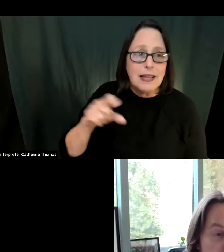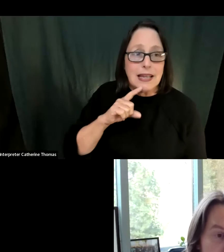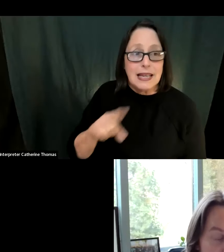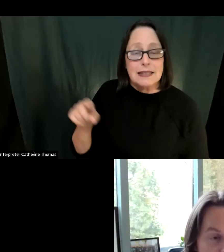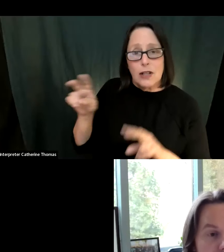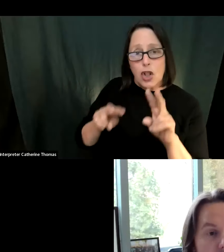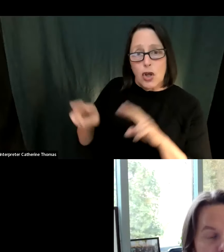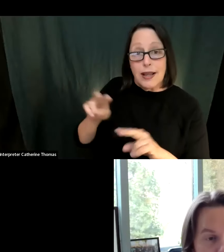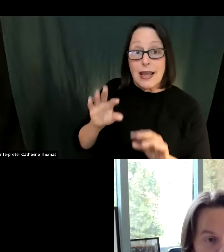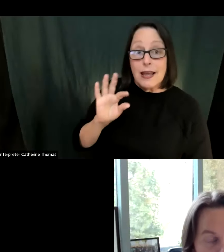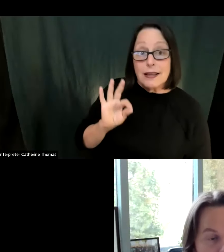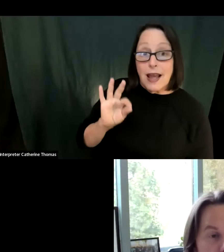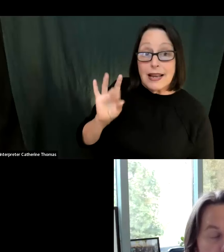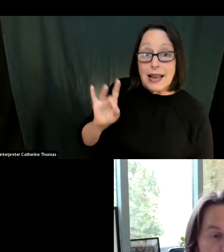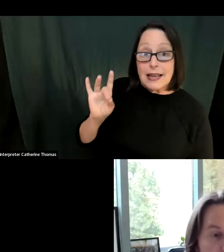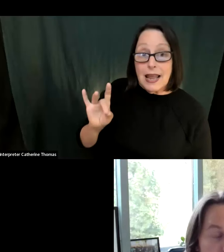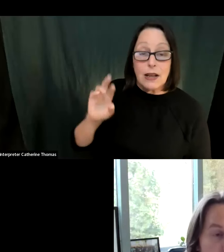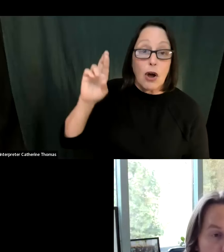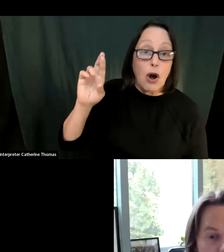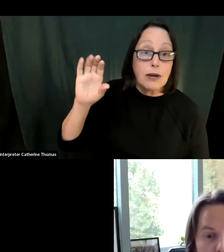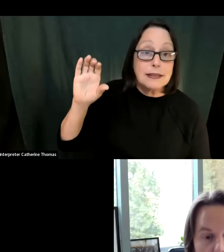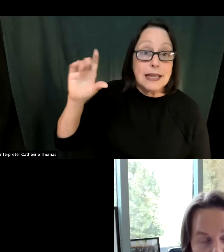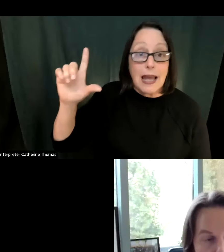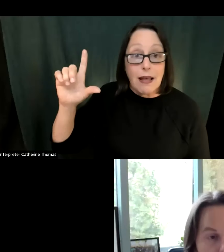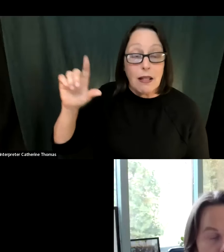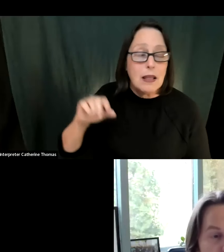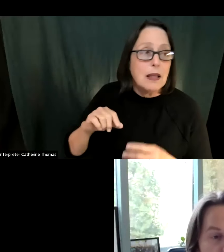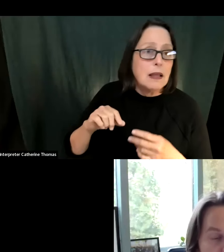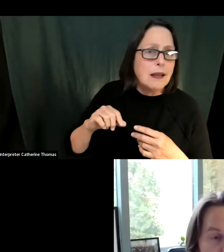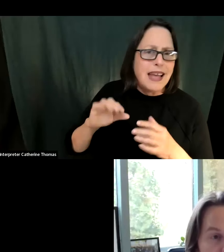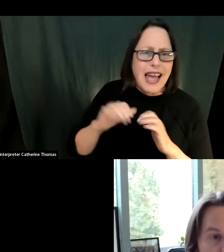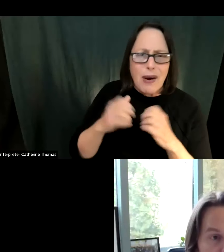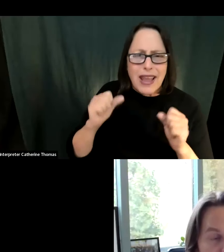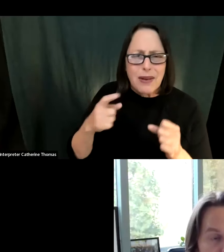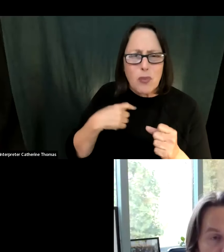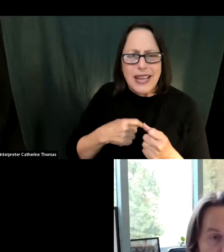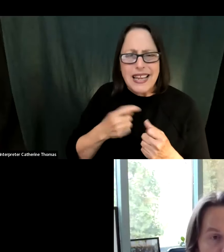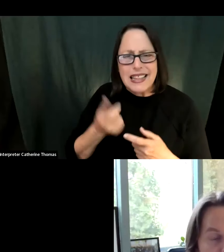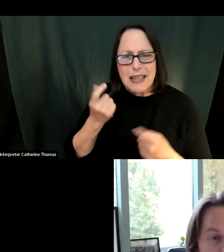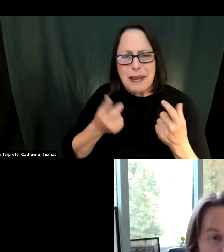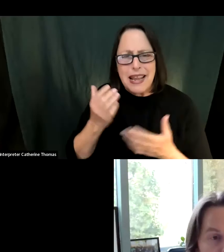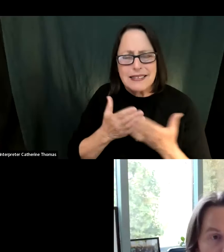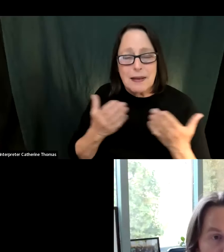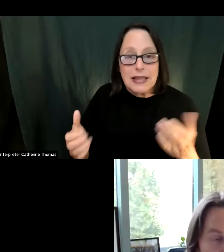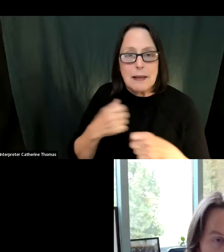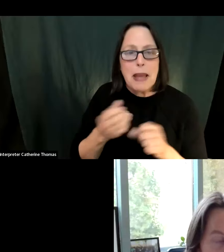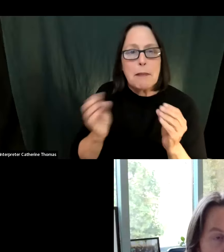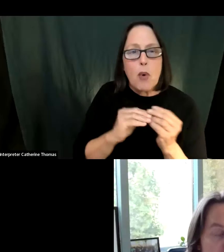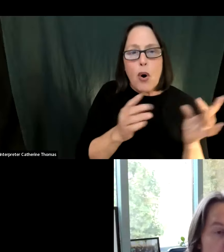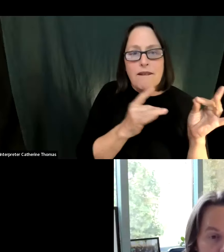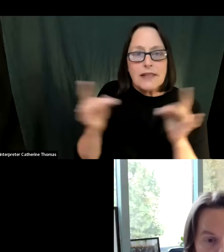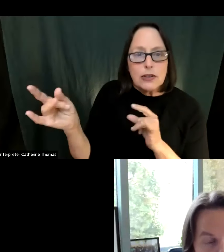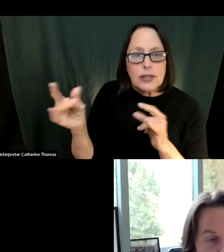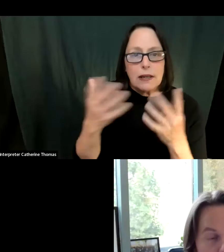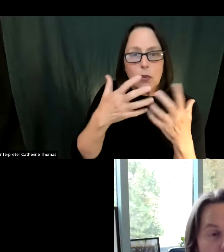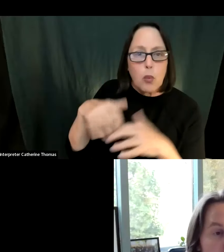work between 988s and the RCLs, and how, you know, how we can eliminate some of those pieces and make things more efficient and work better. You know,